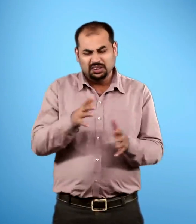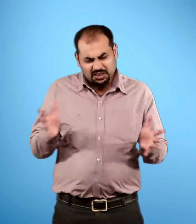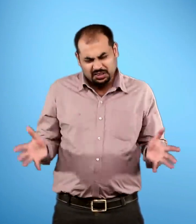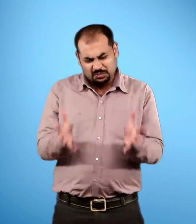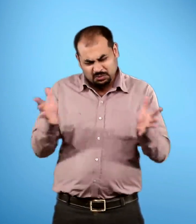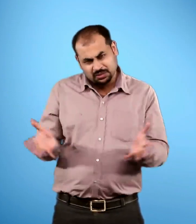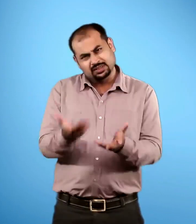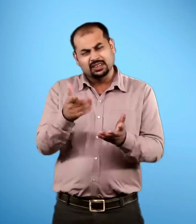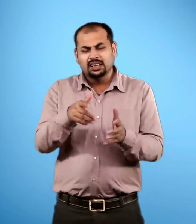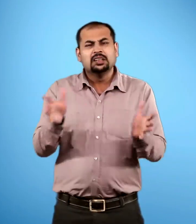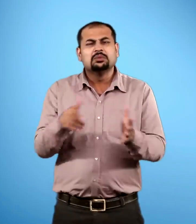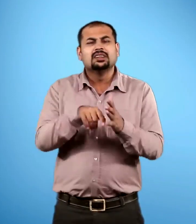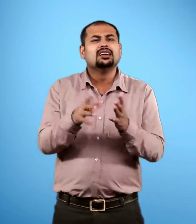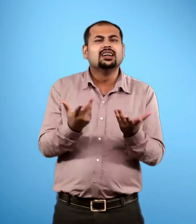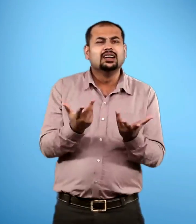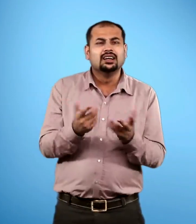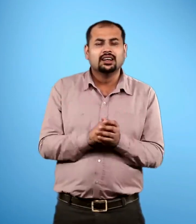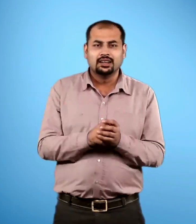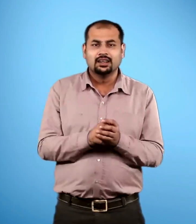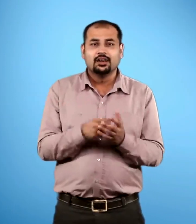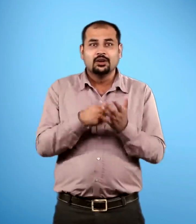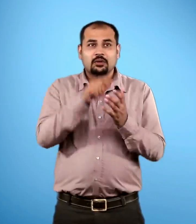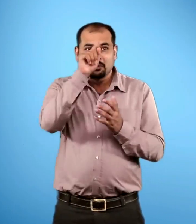Encourage children to think of other alternatives.